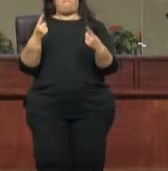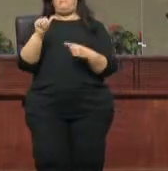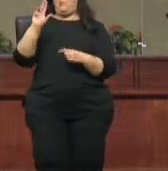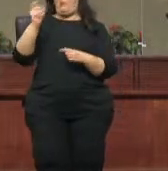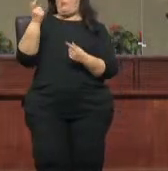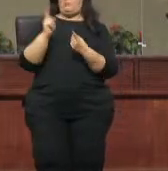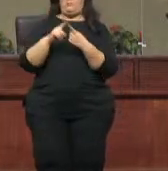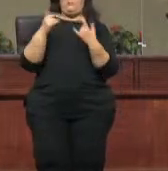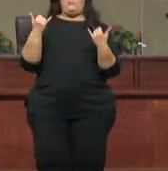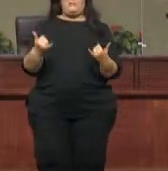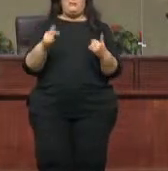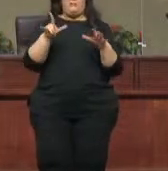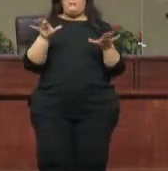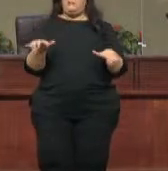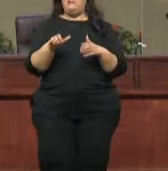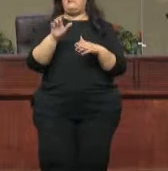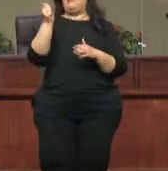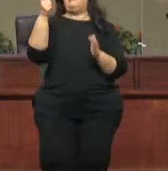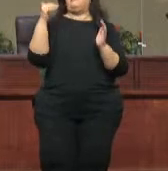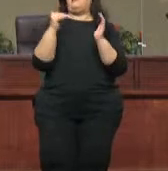they have conducted